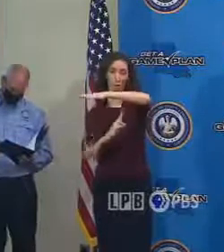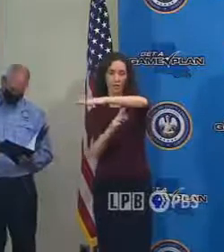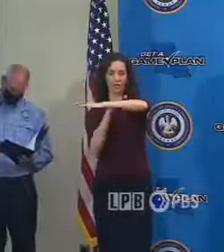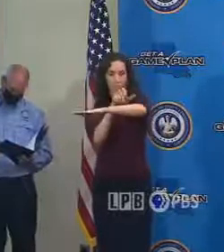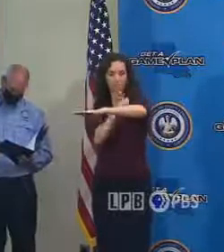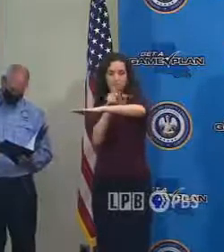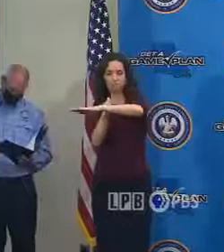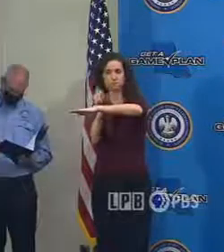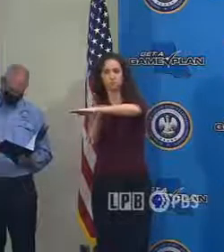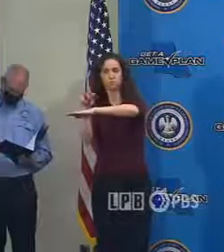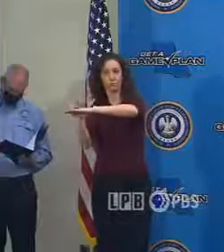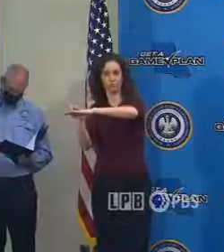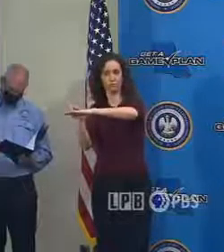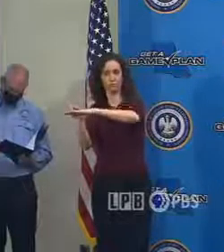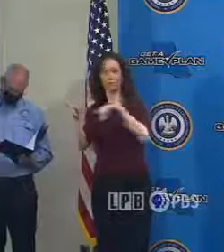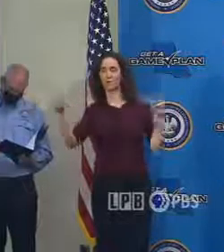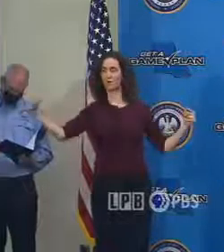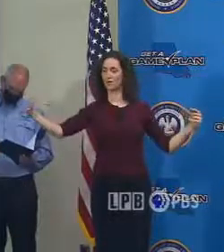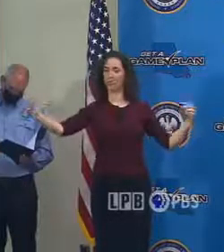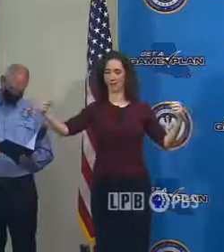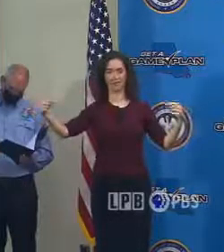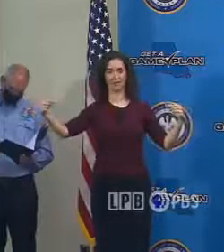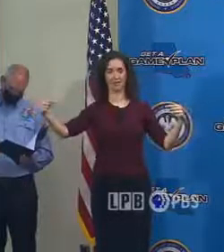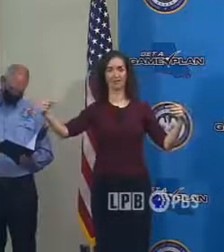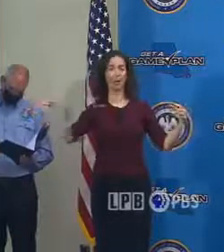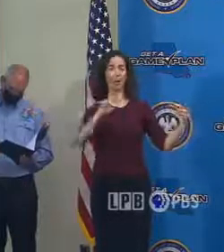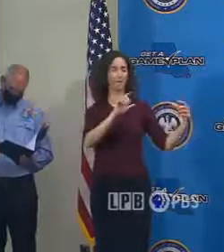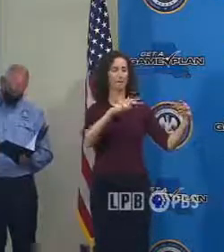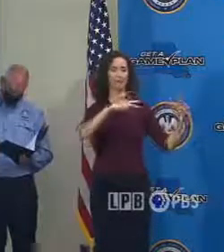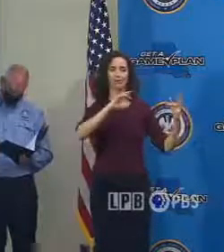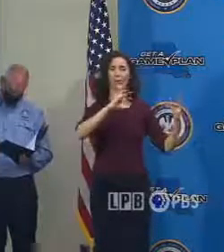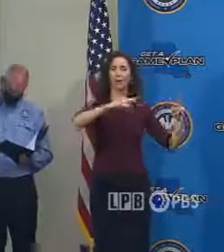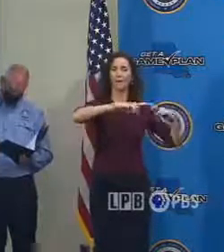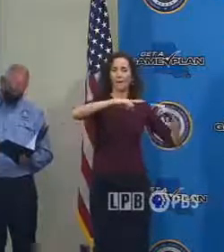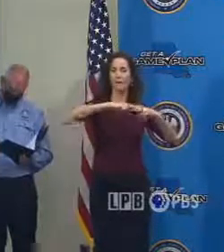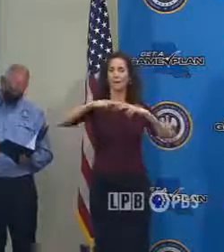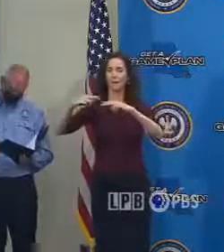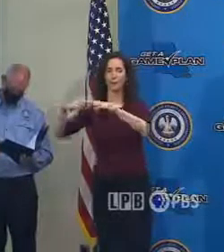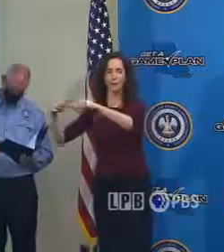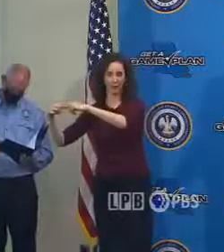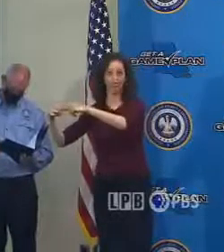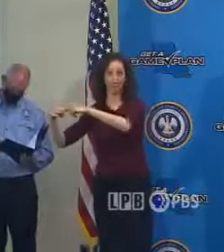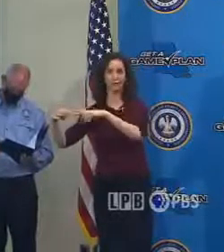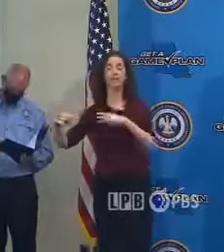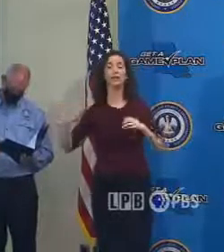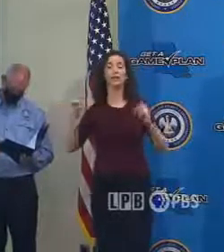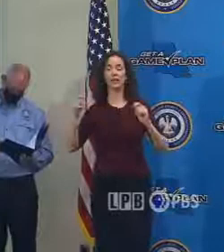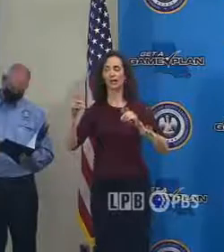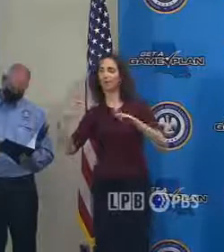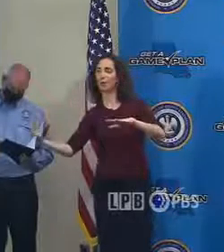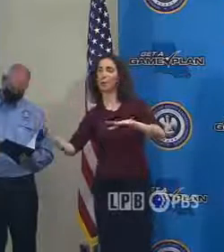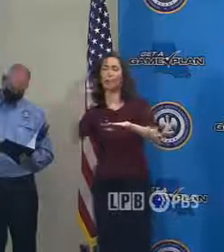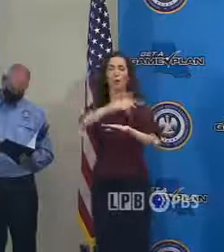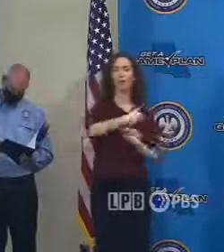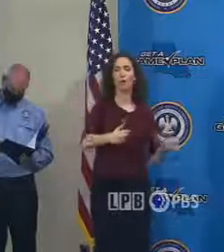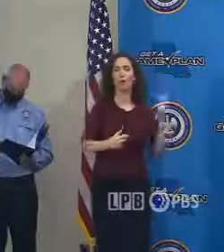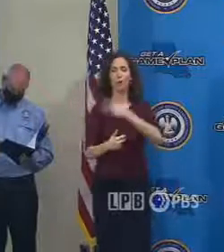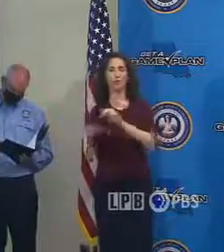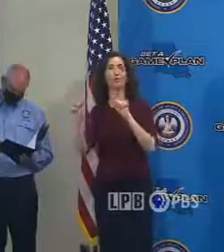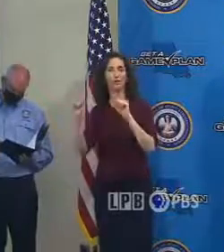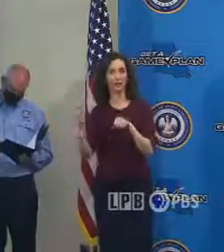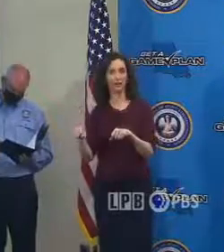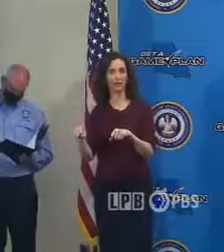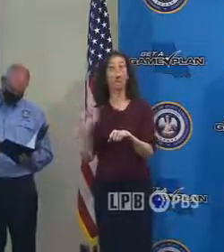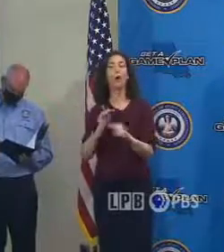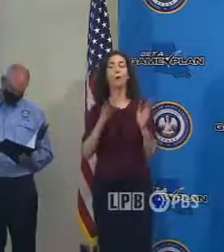connected this system together, which will allow the citizens to go to the other side. And currently that plan is to